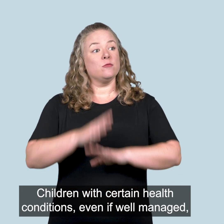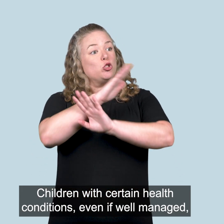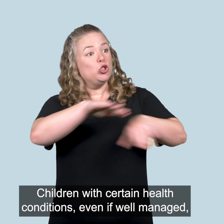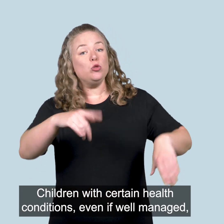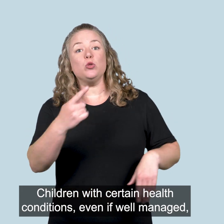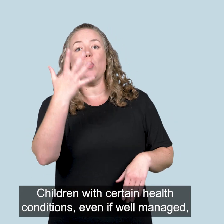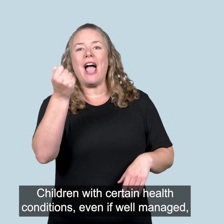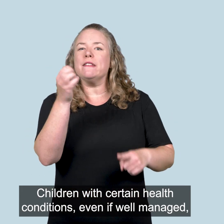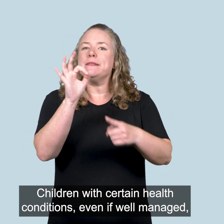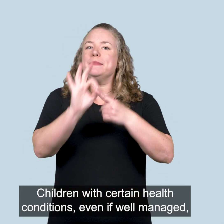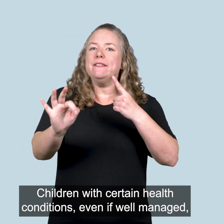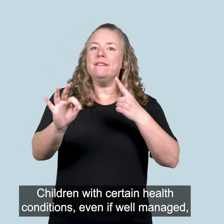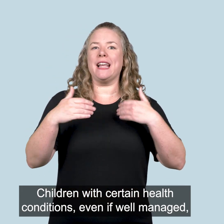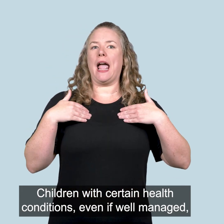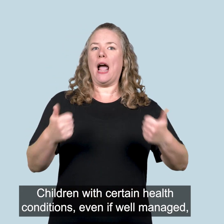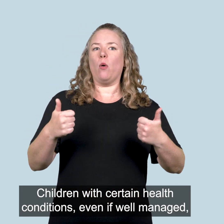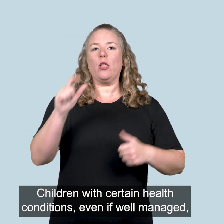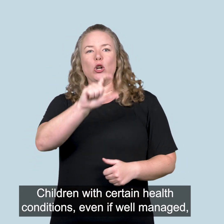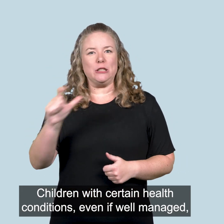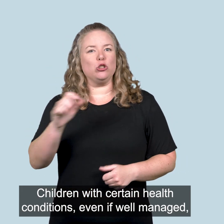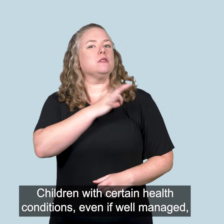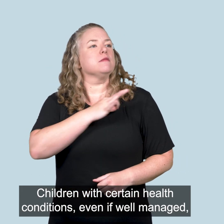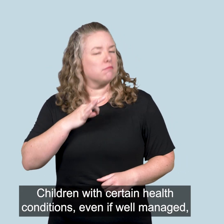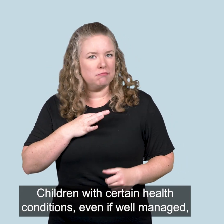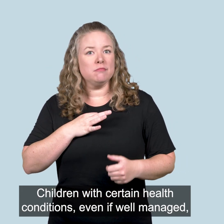Children with certain health conditions, even if well managed,